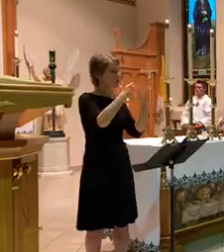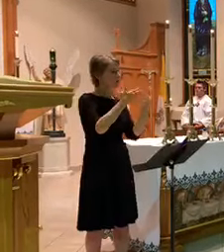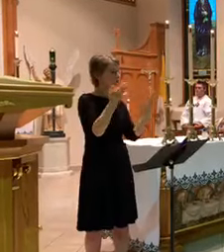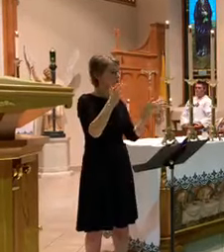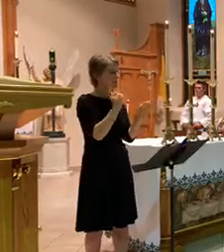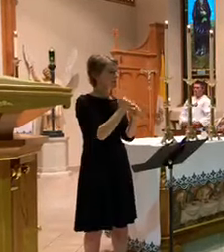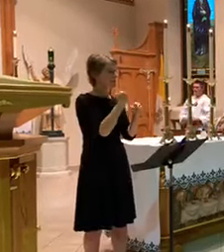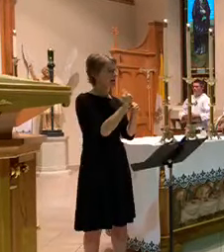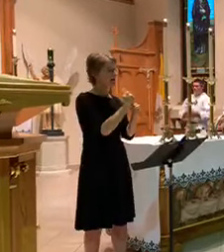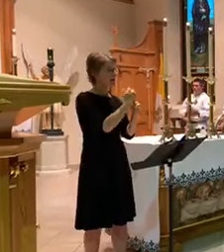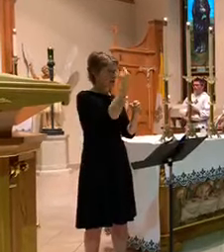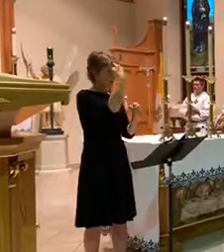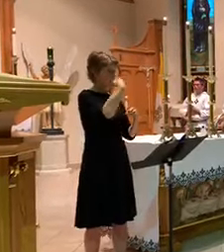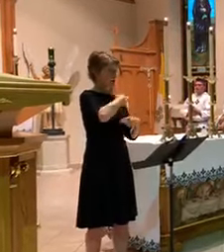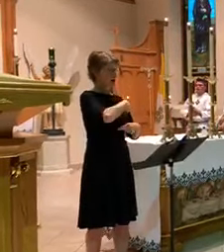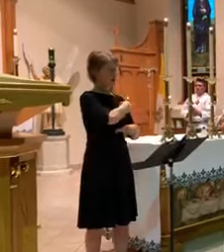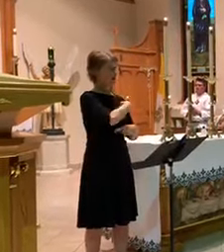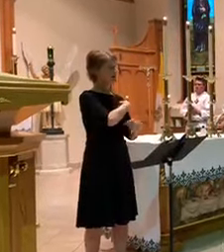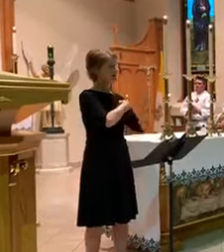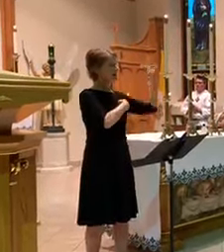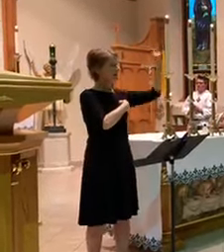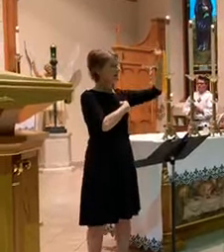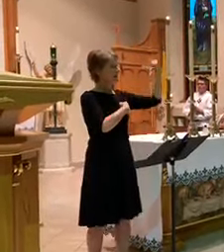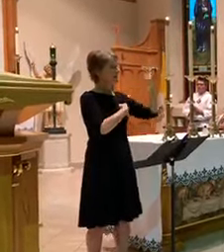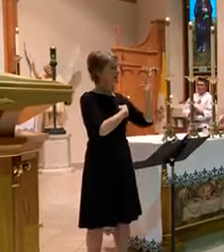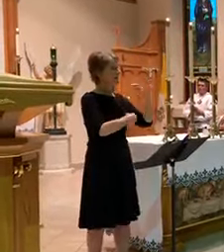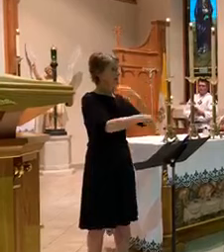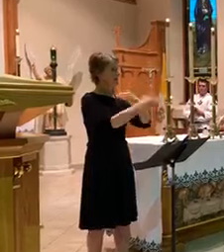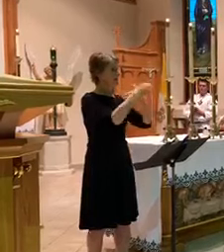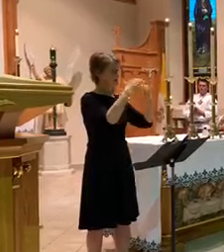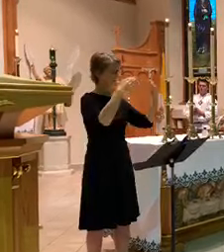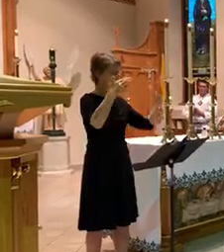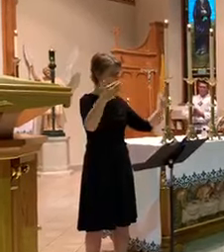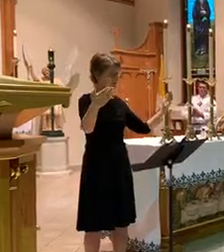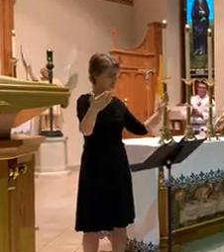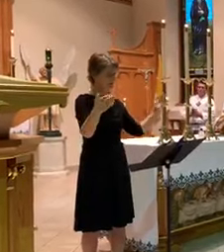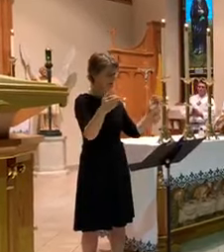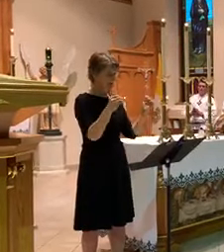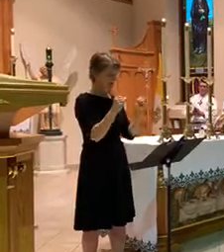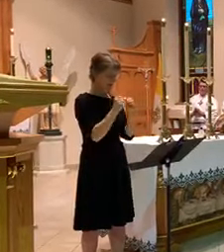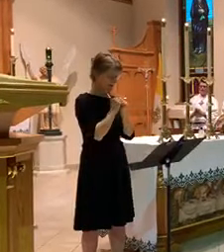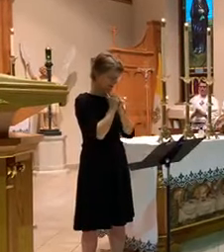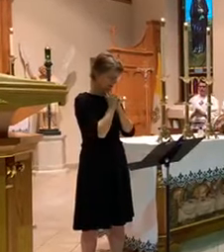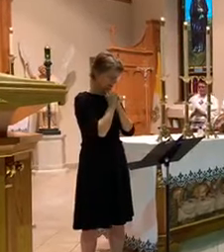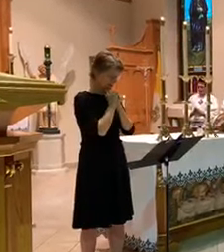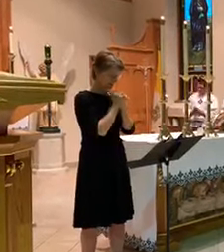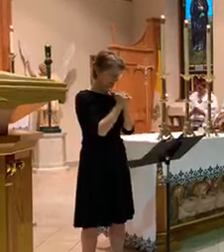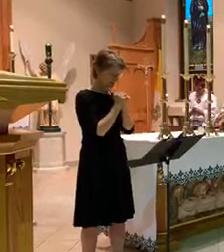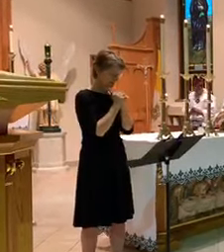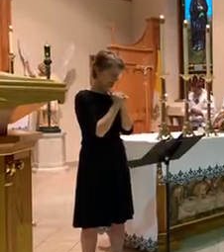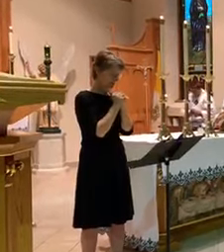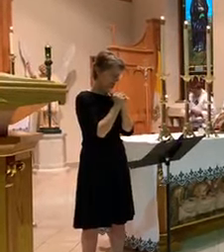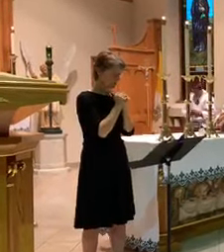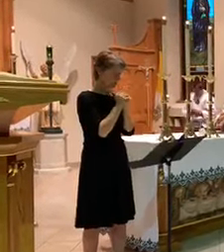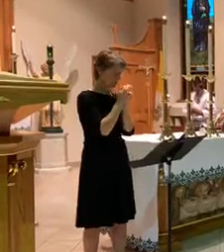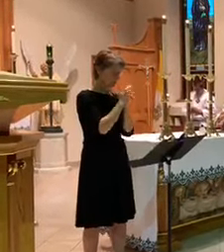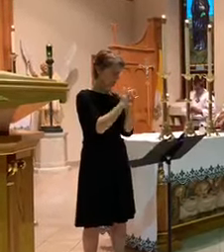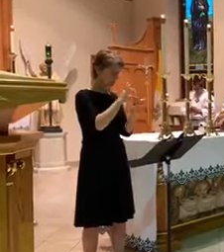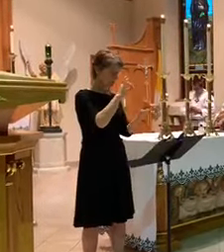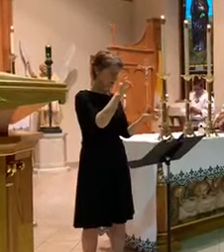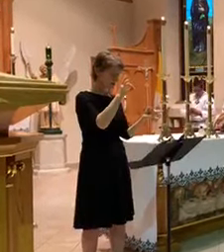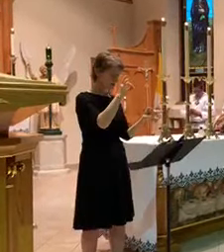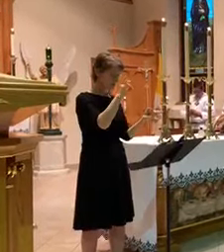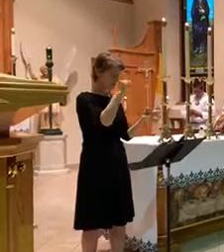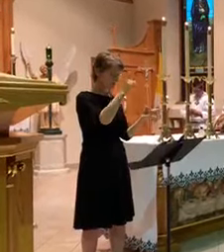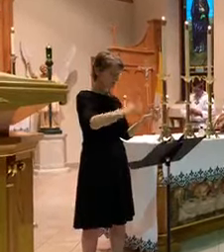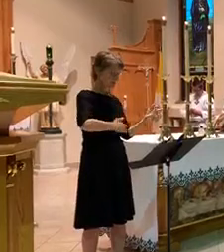all things were made. For us men and for our salvation, he came down from heaven, and by the Holy